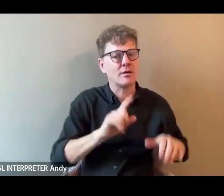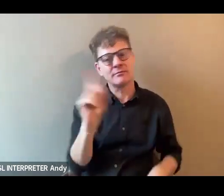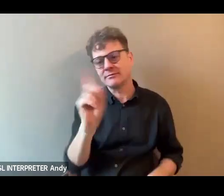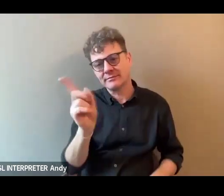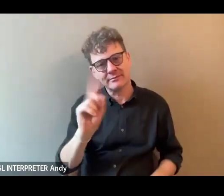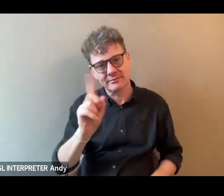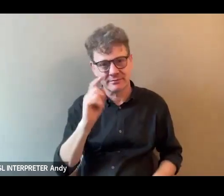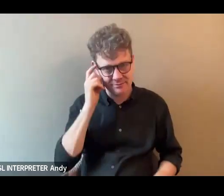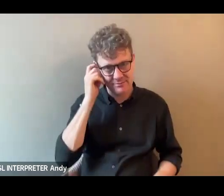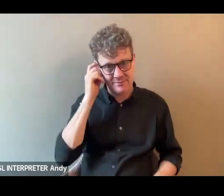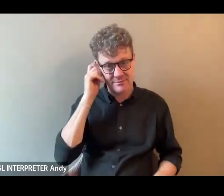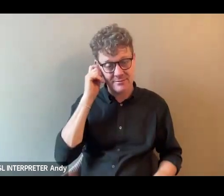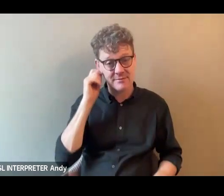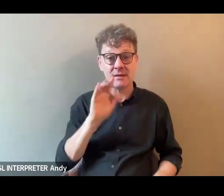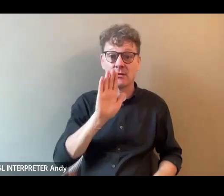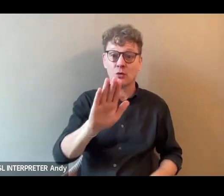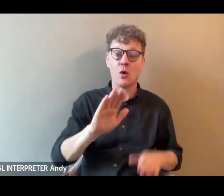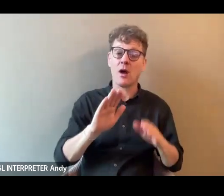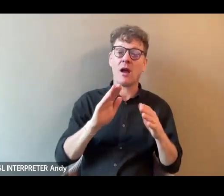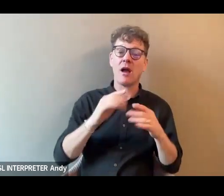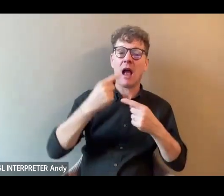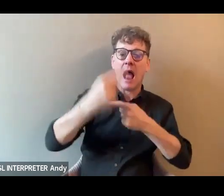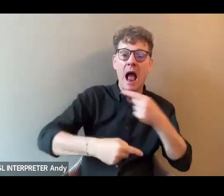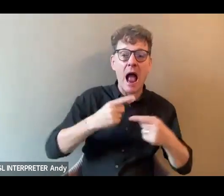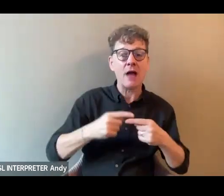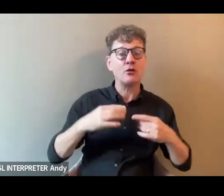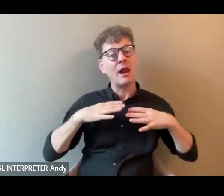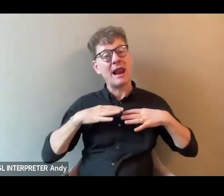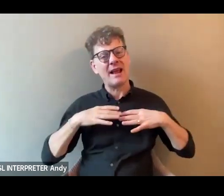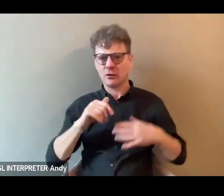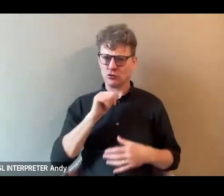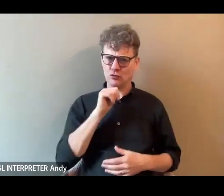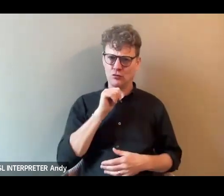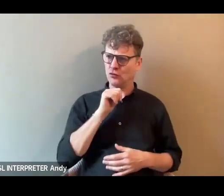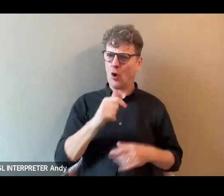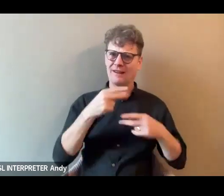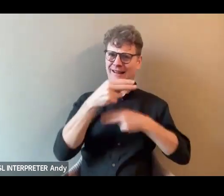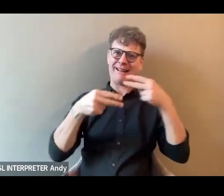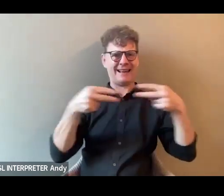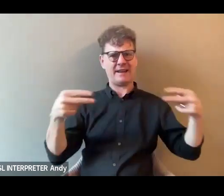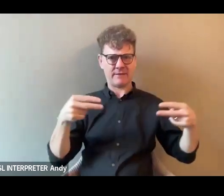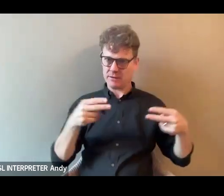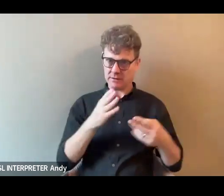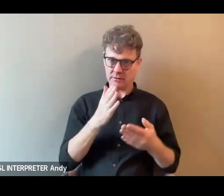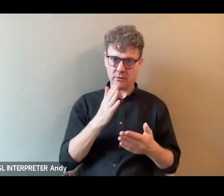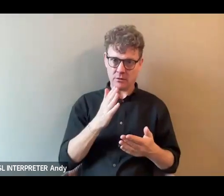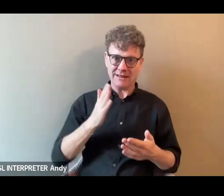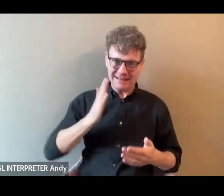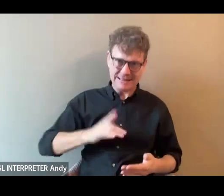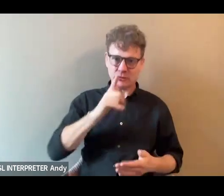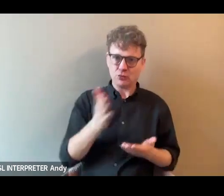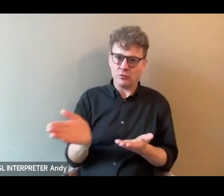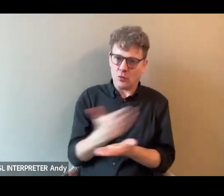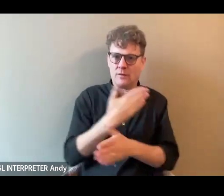If you need to take your annual leave, take your annual leave. It's not a gift from the employer, it's because they need you to take it.